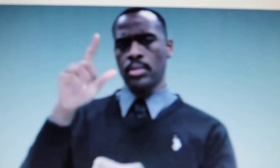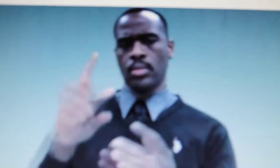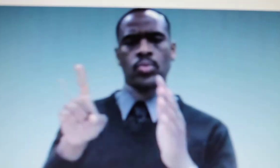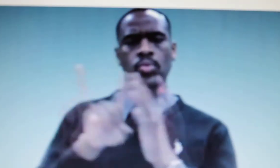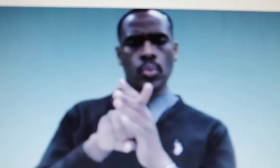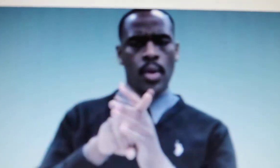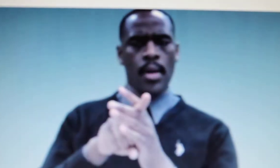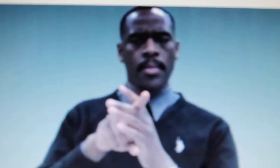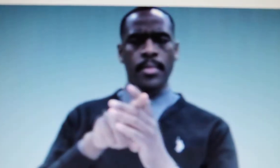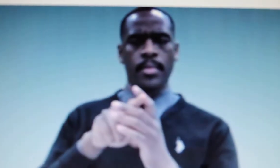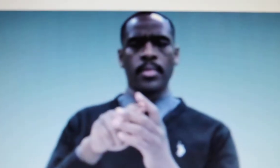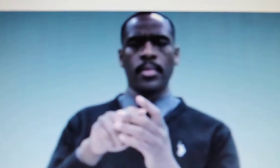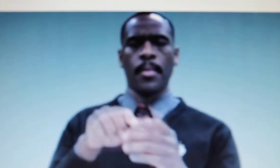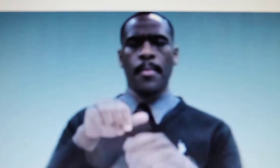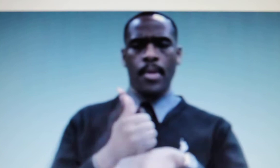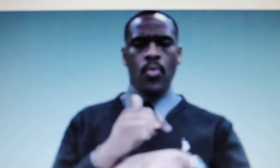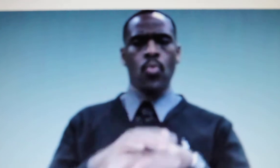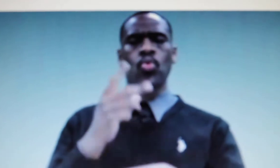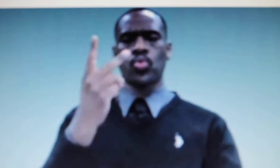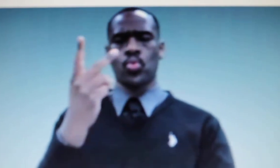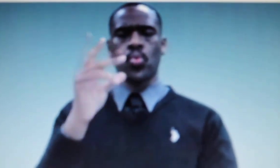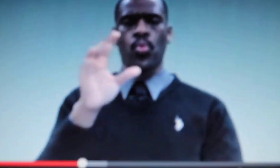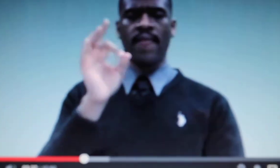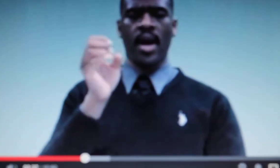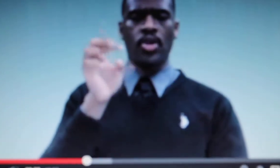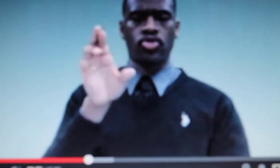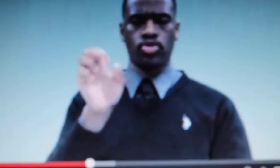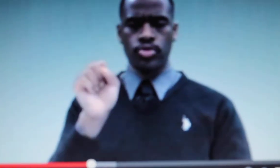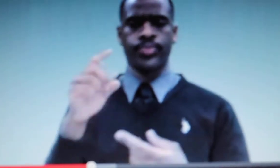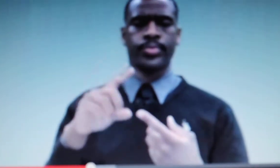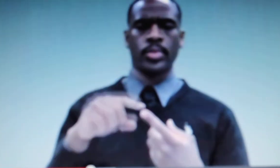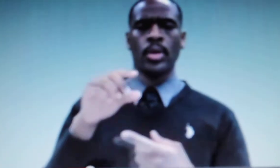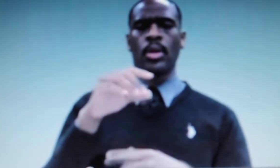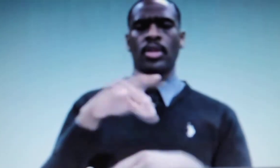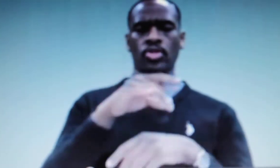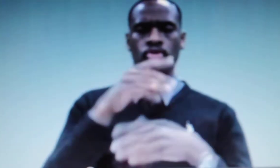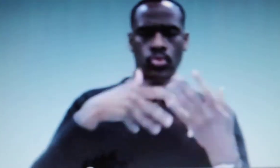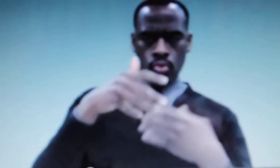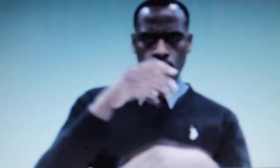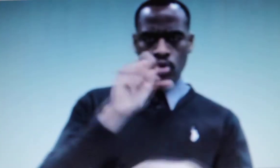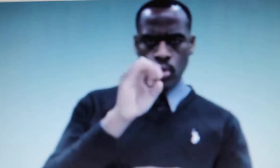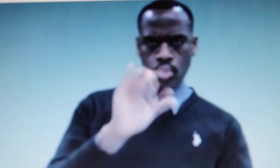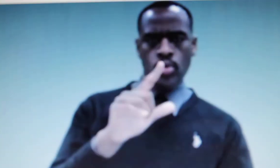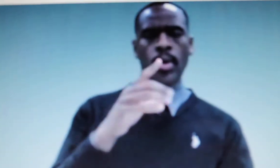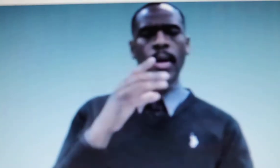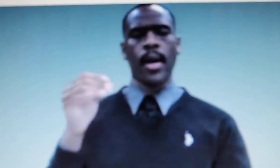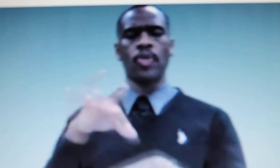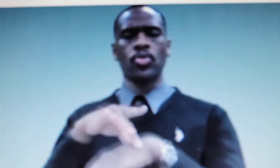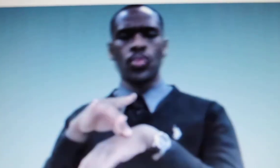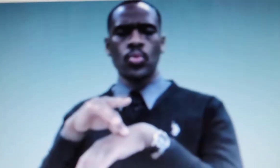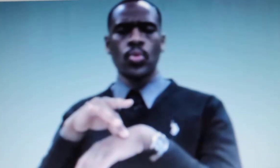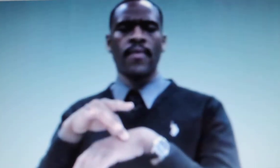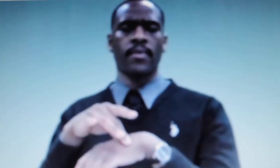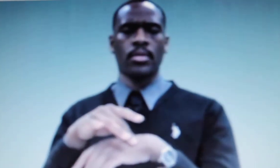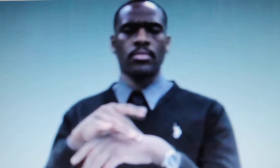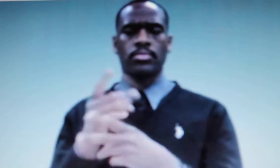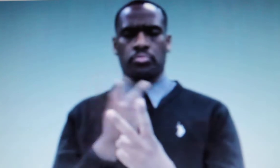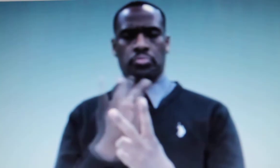The first question is what happened in history that caused Black ASL to show up as